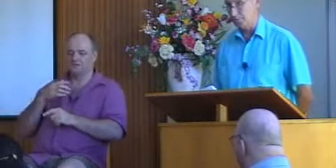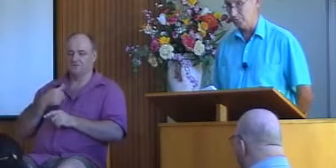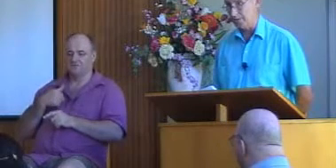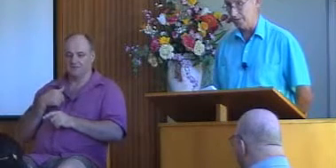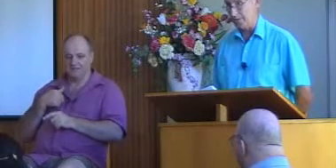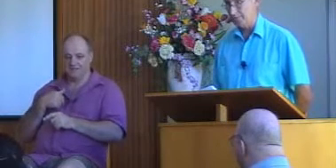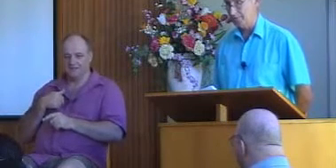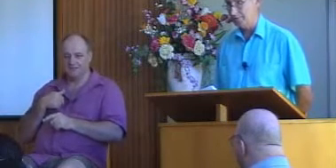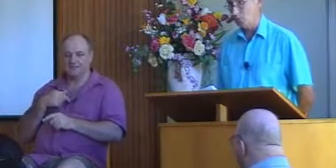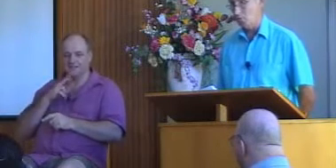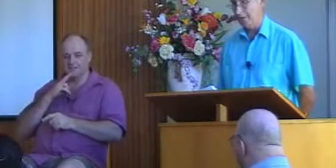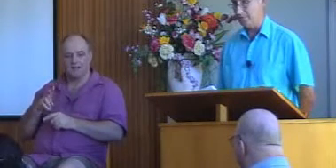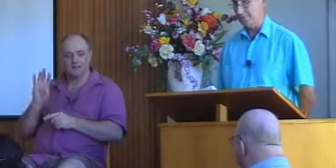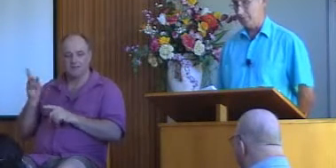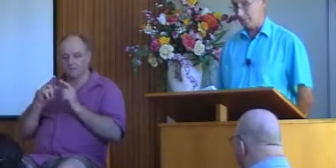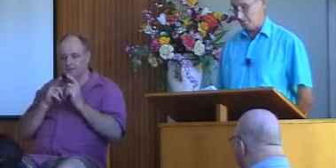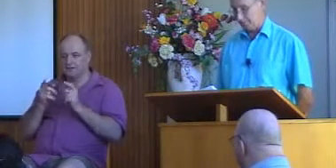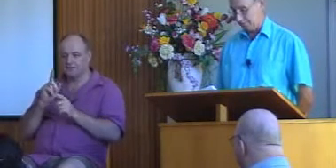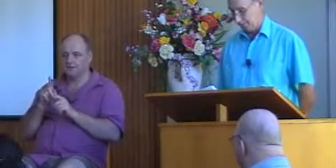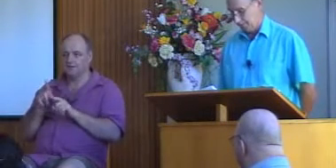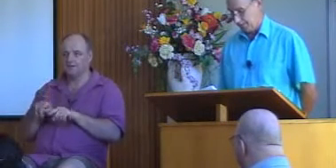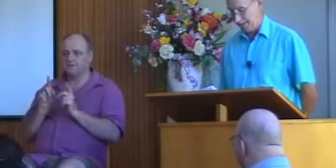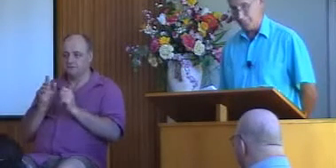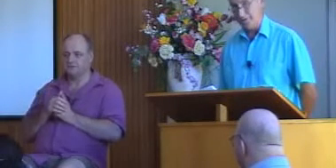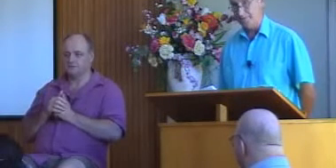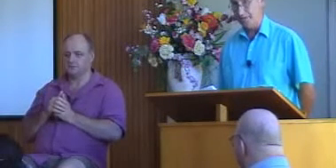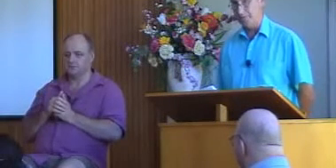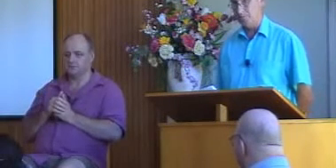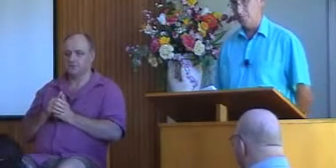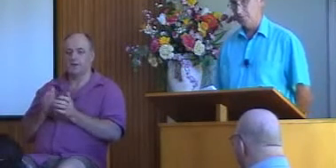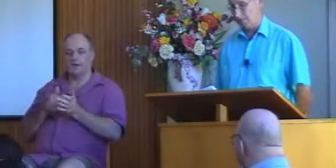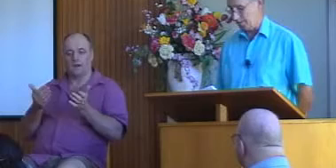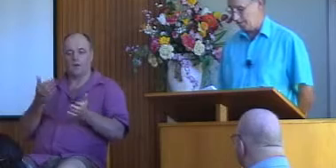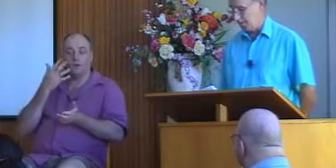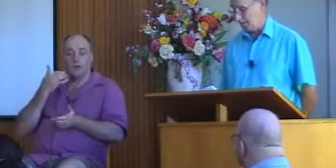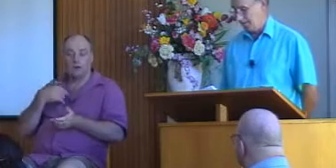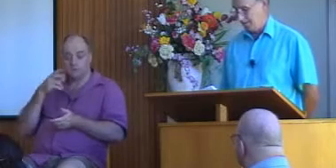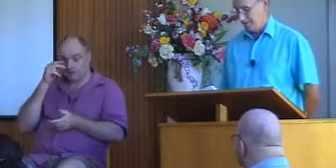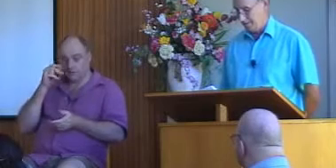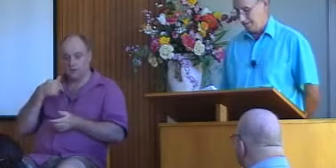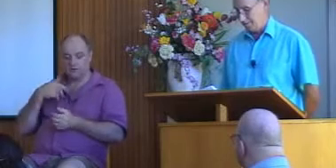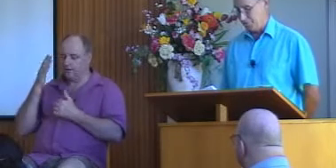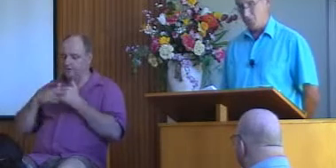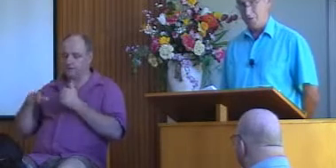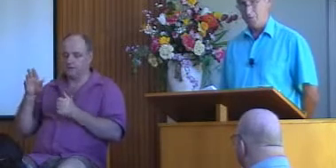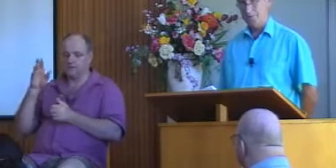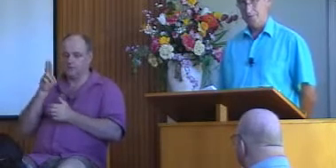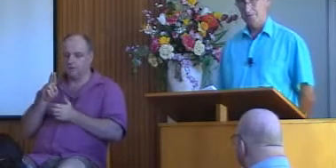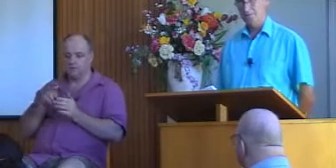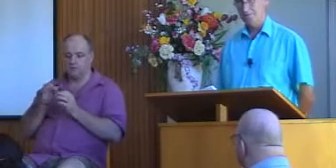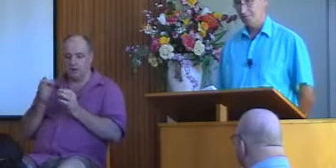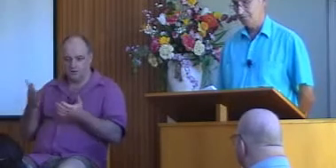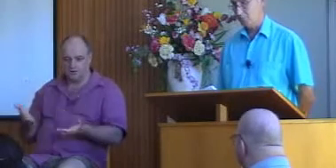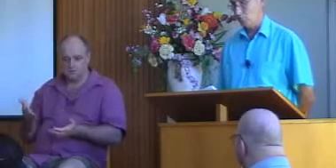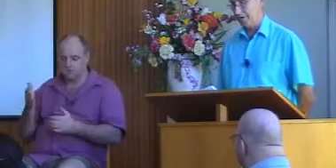a person growing up, or even as an adult. I hadn't read the Bible. I didn't know what was in